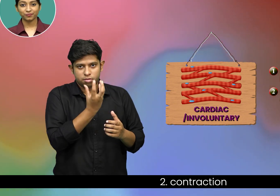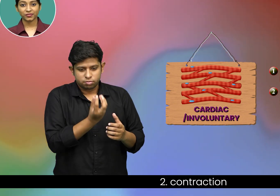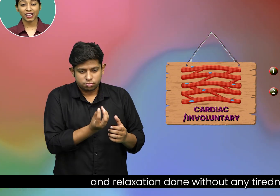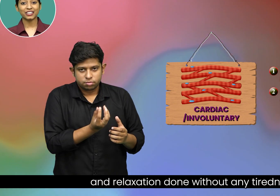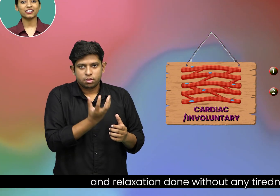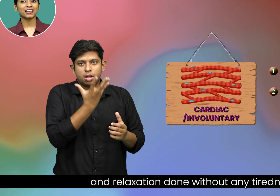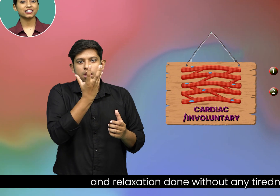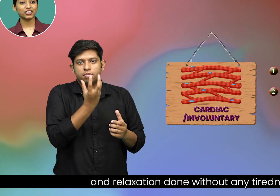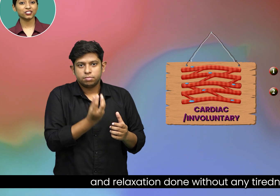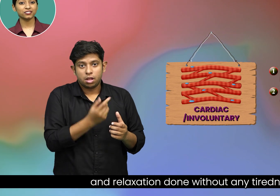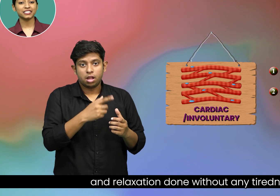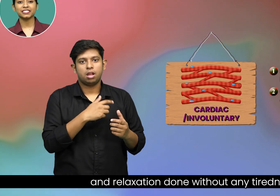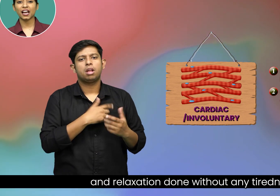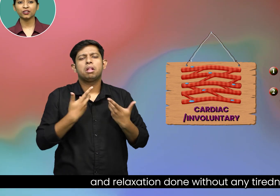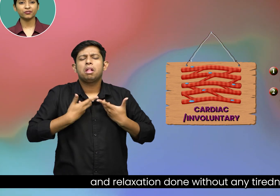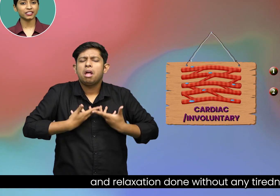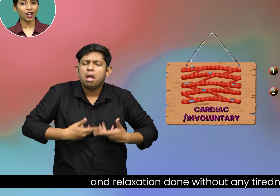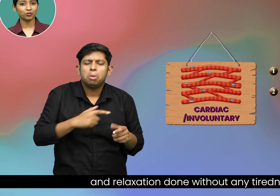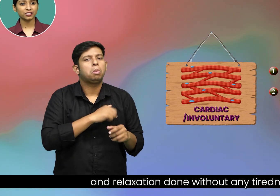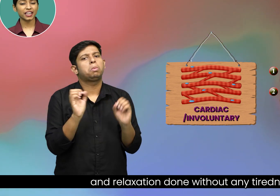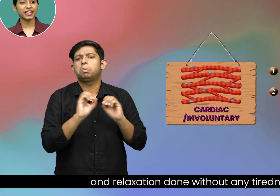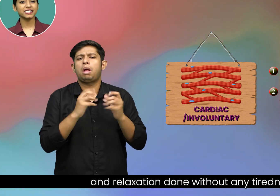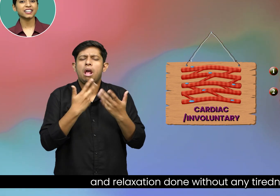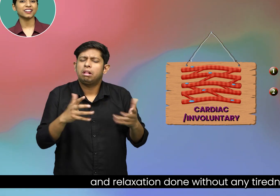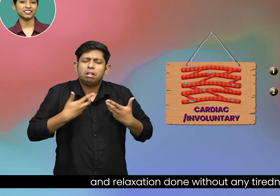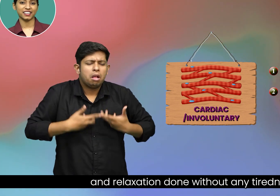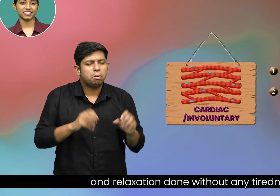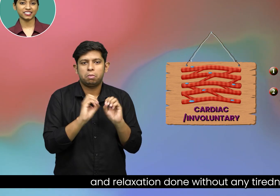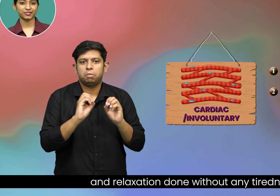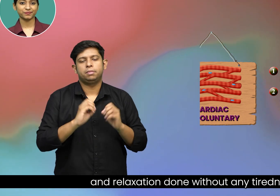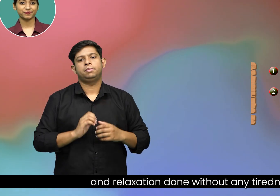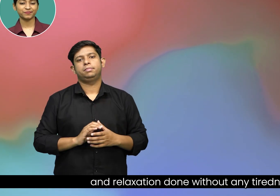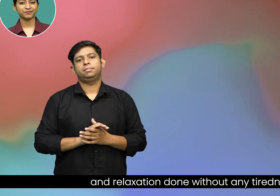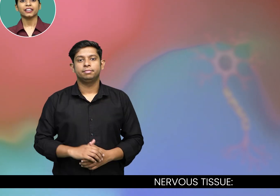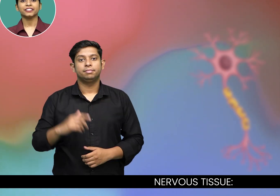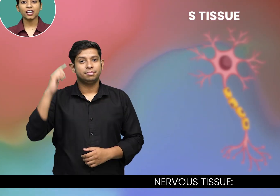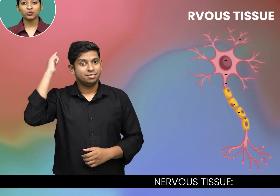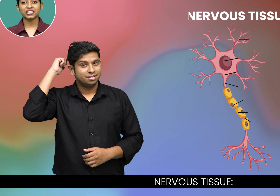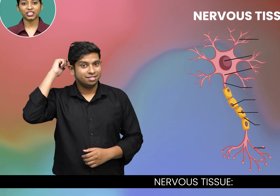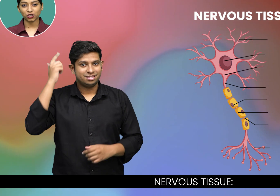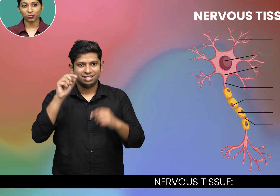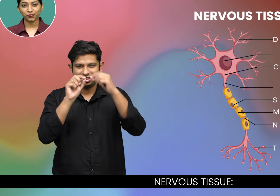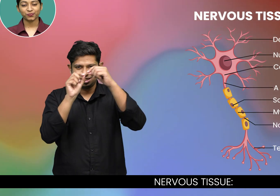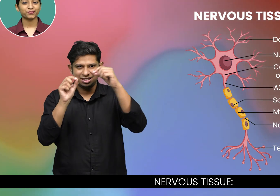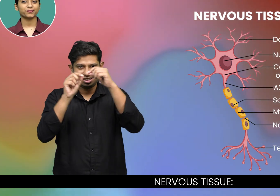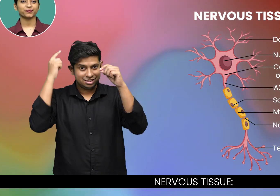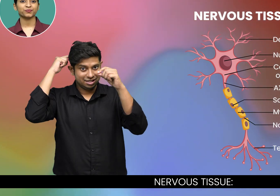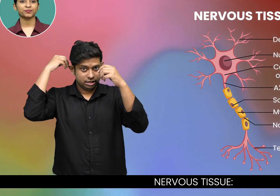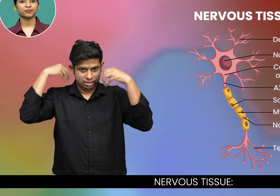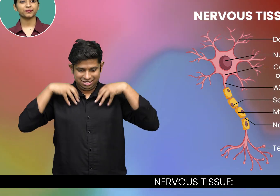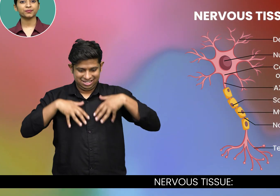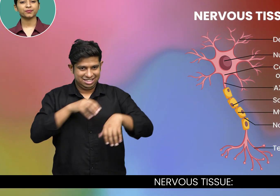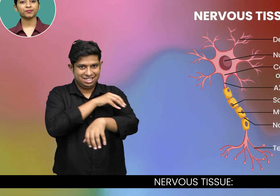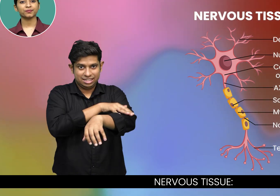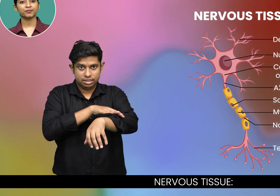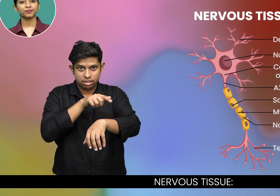Contraction and relaxation done without any tiredness. Nervous tissue.